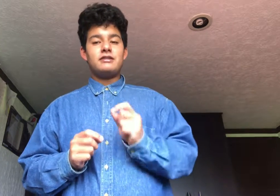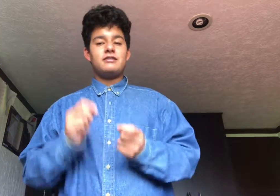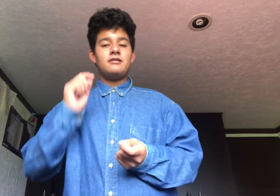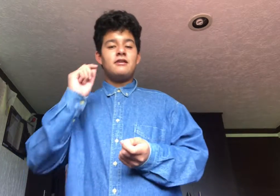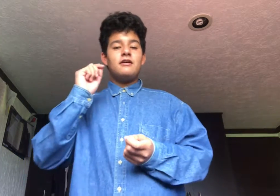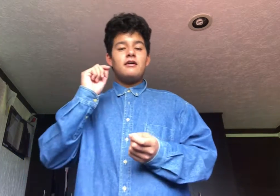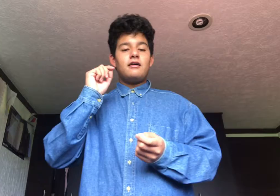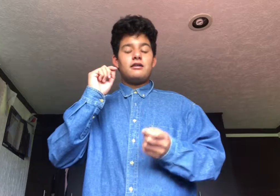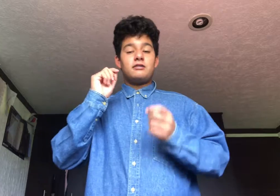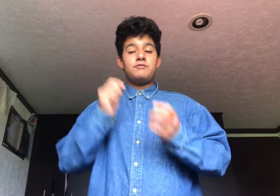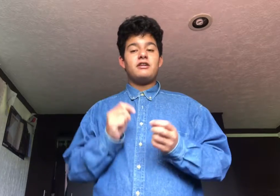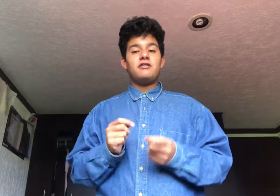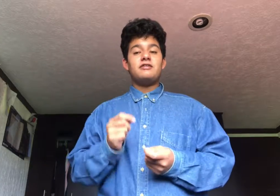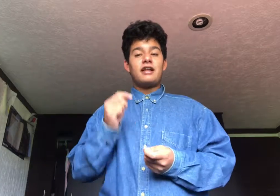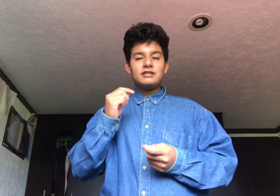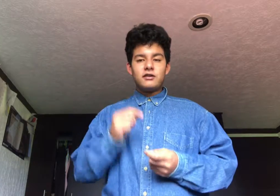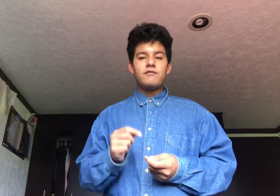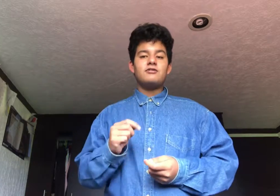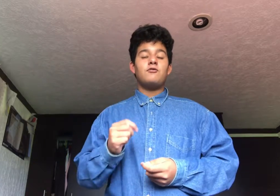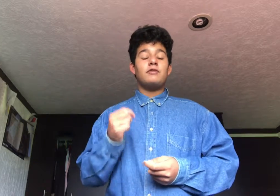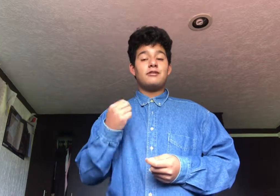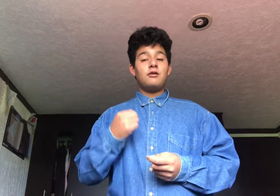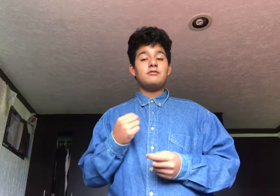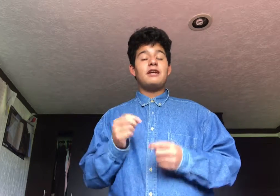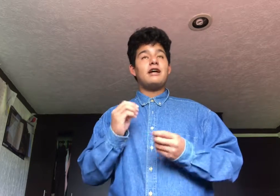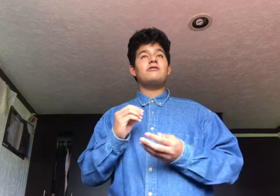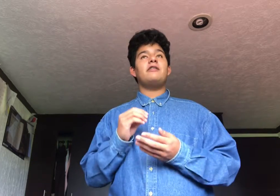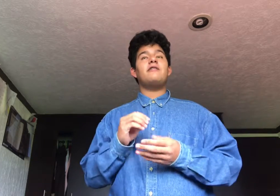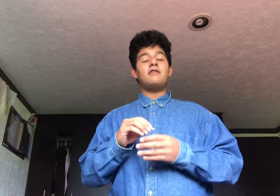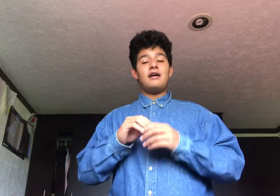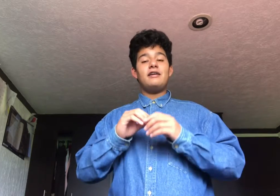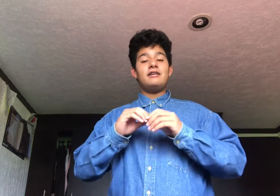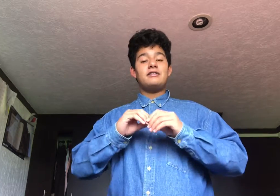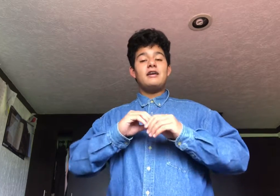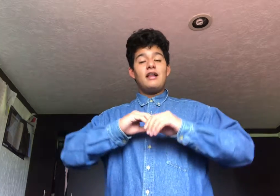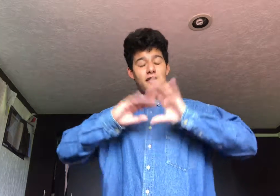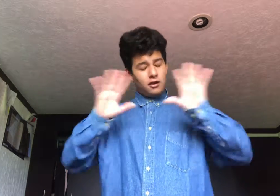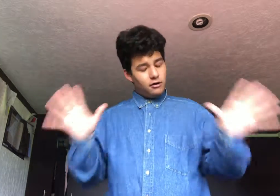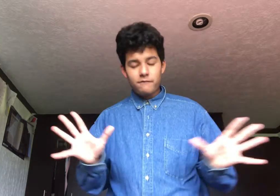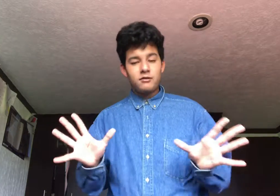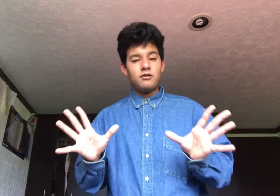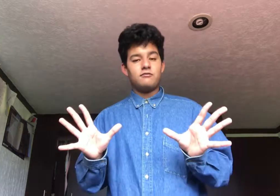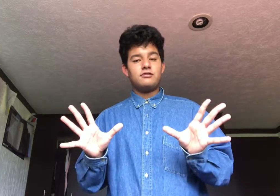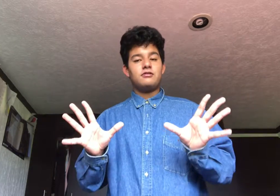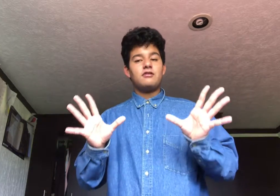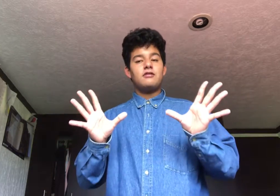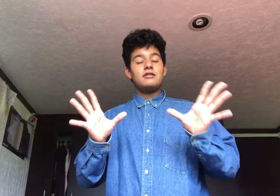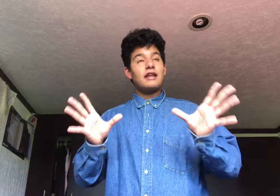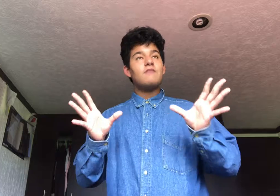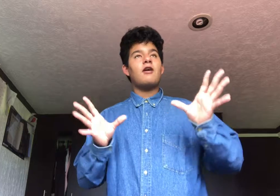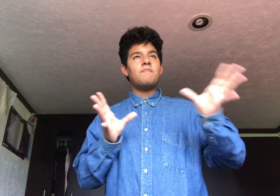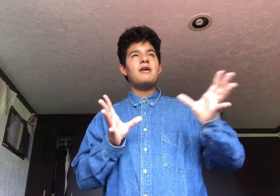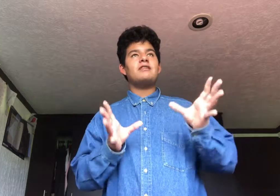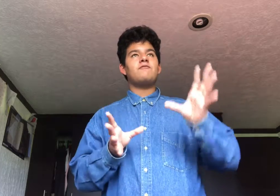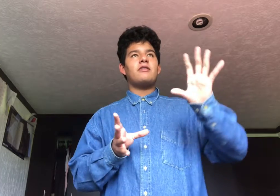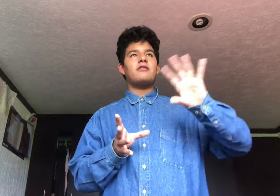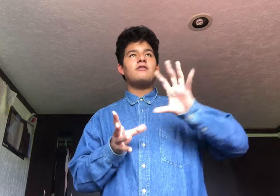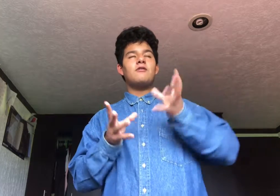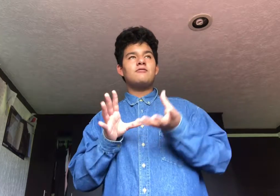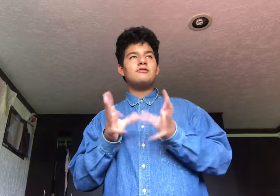fewest subgenders that has something to do with clothes. Actually, there is a lot of clothes that are based with those